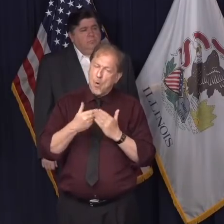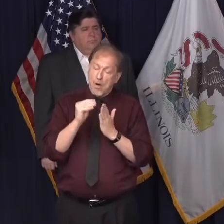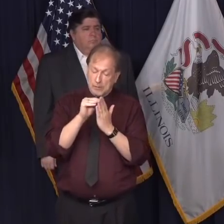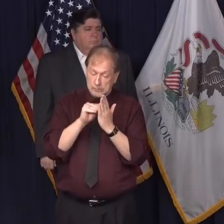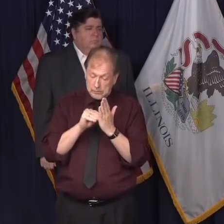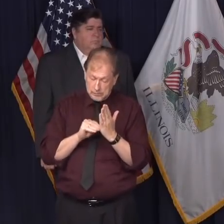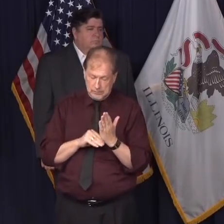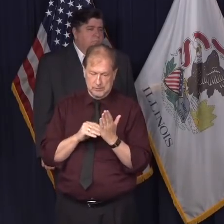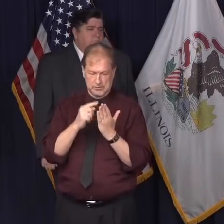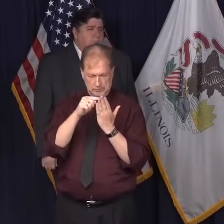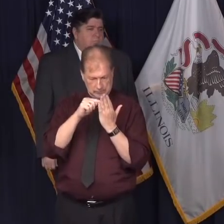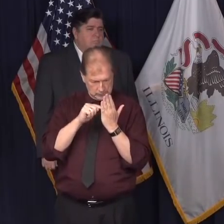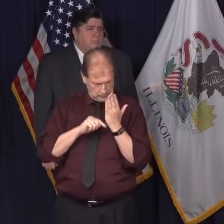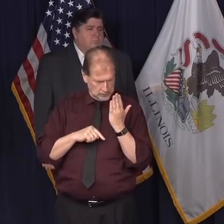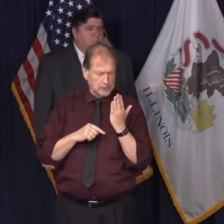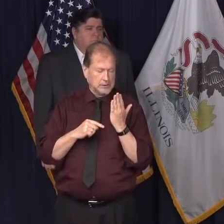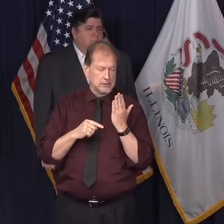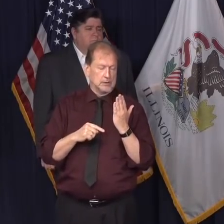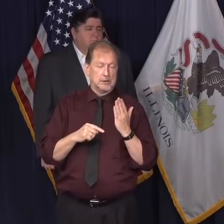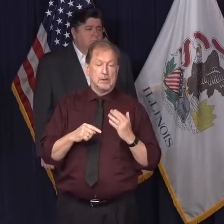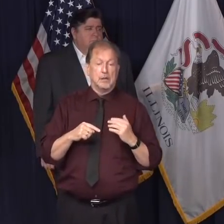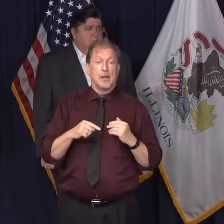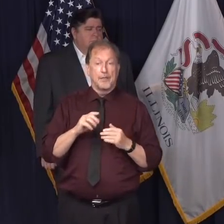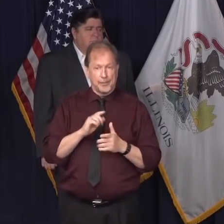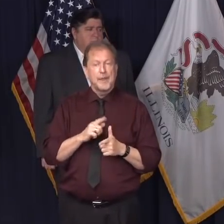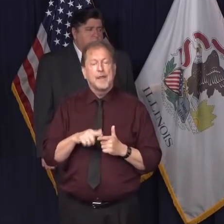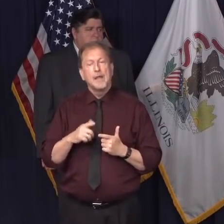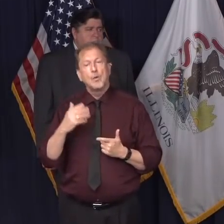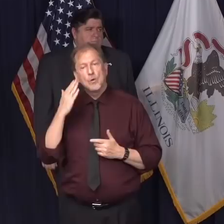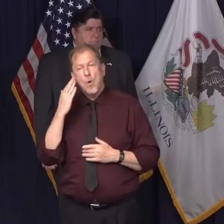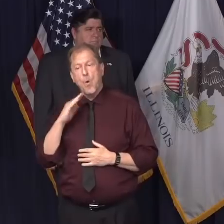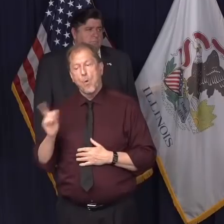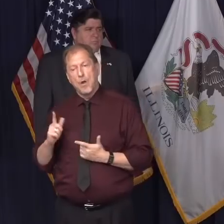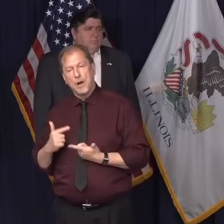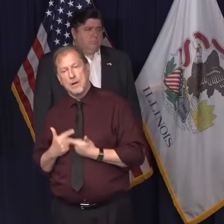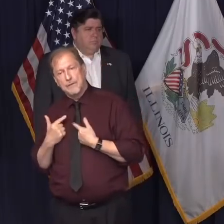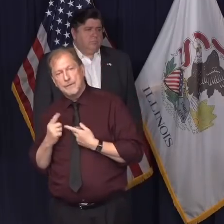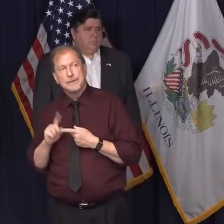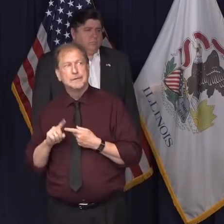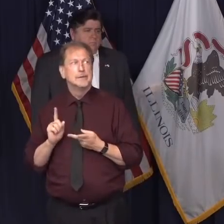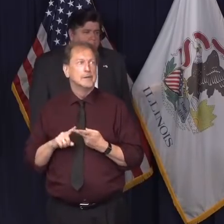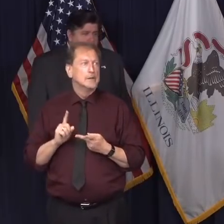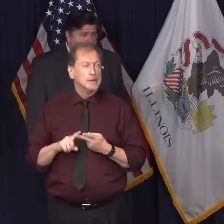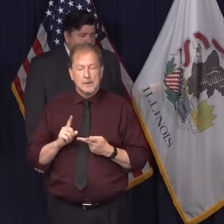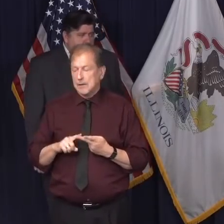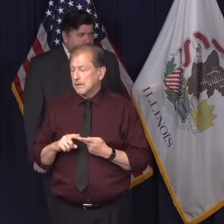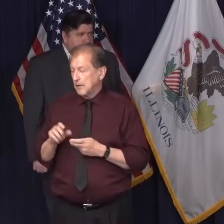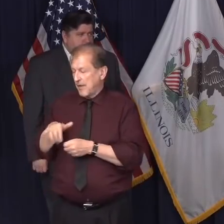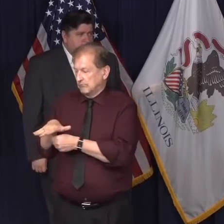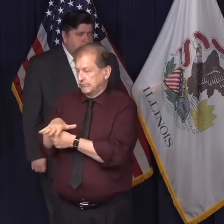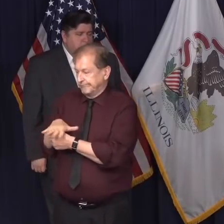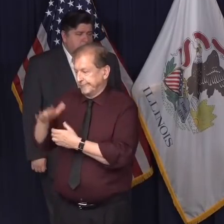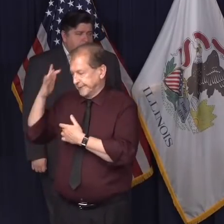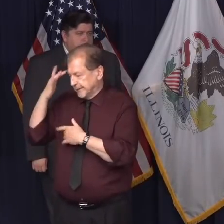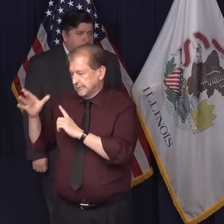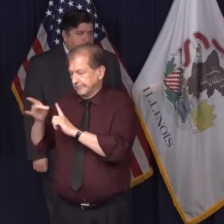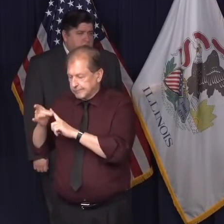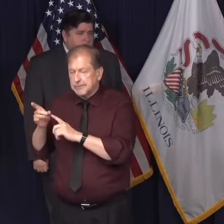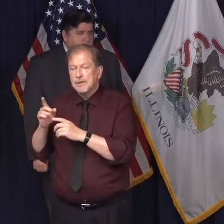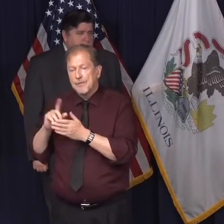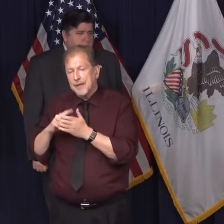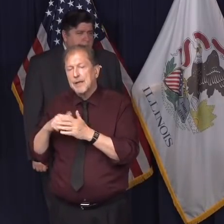more information we have, the more information that's given to us, the more that we have to be able to put out in terms of